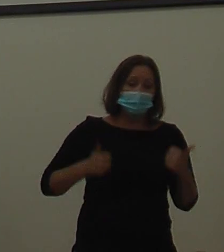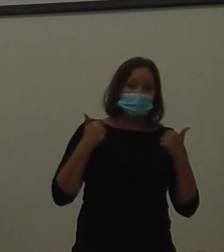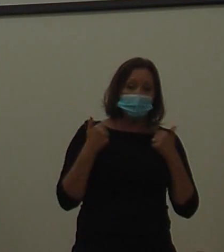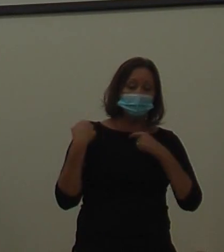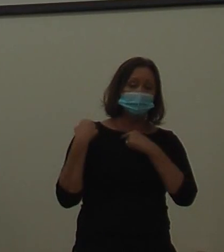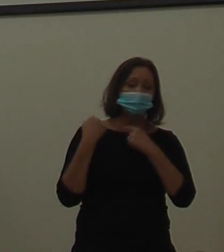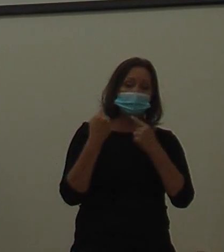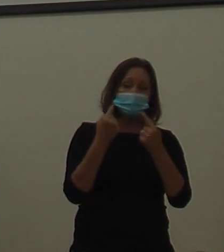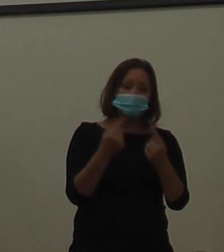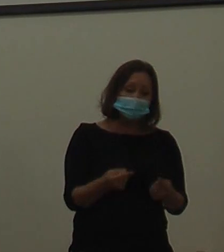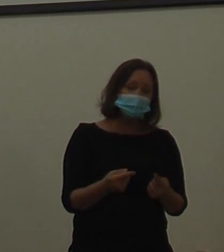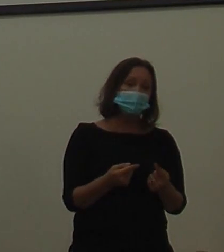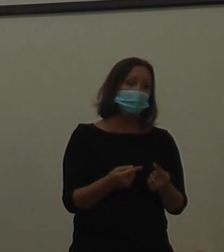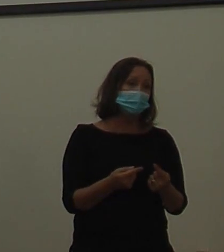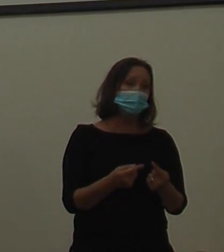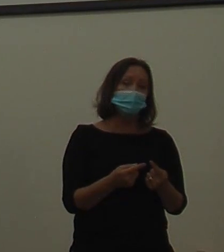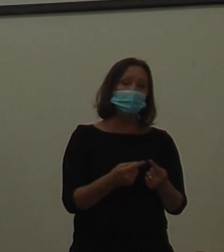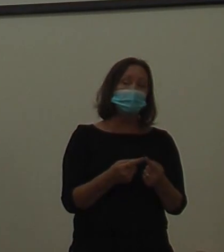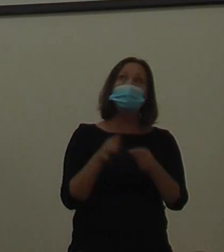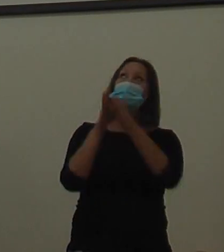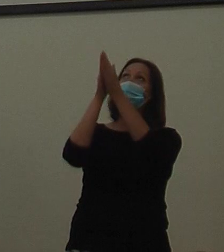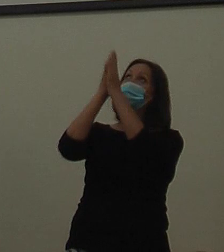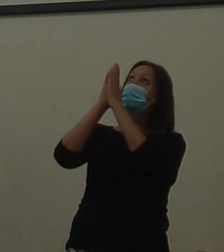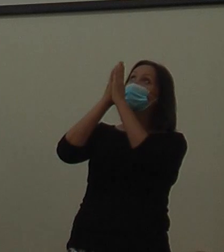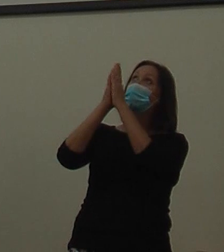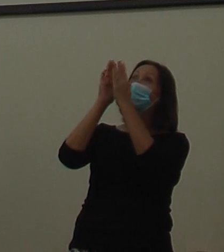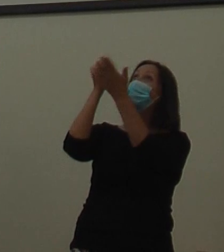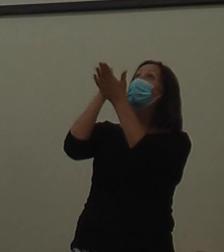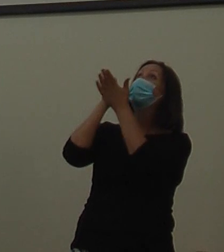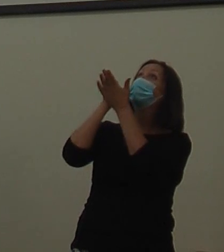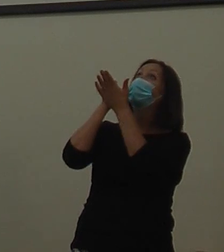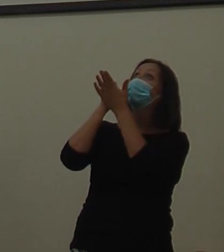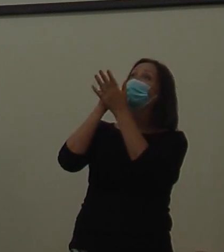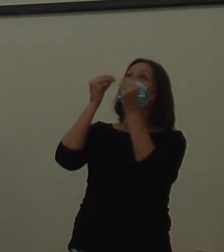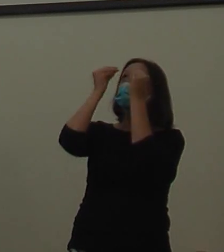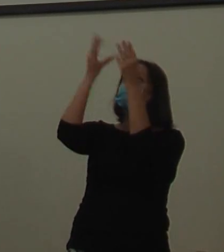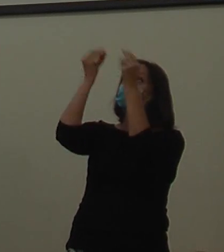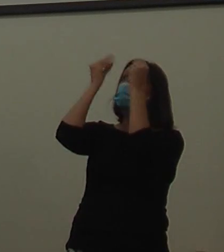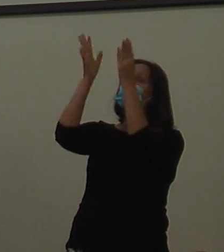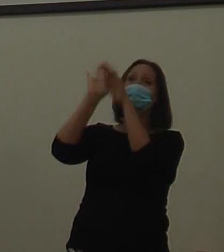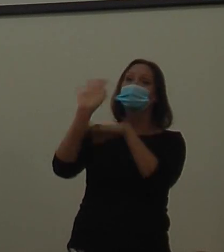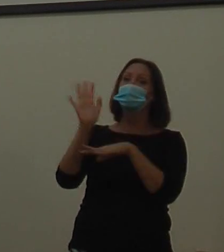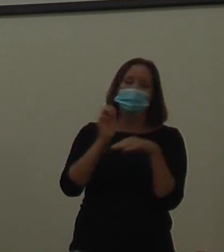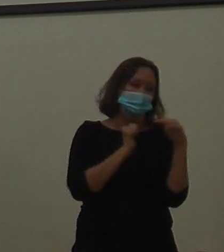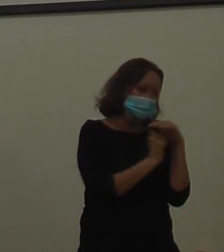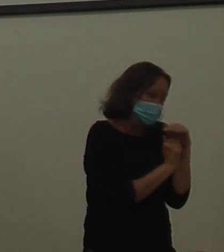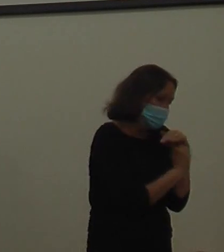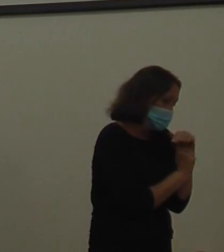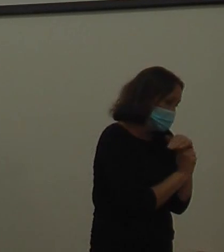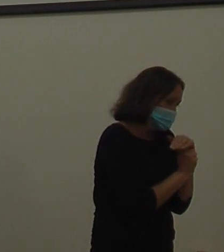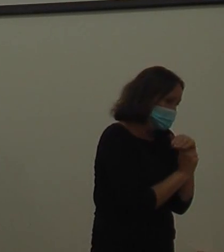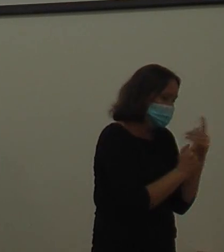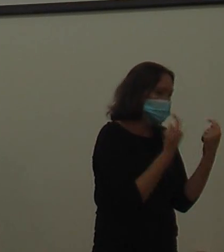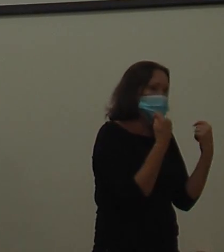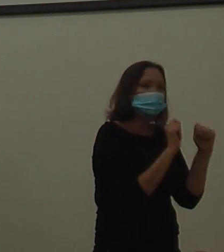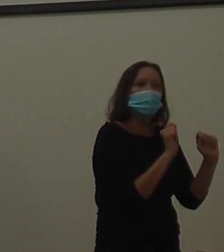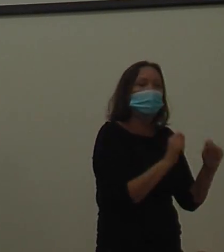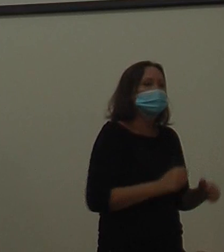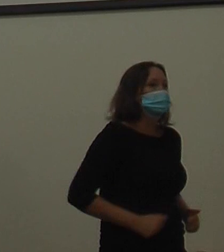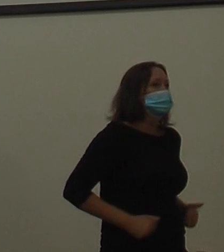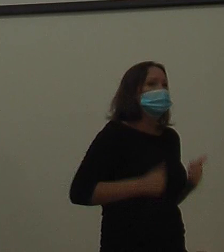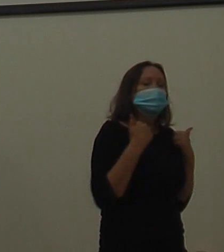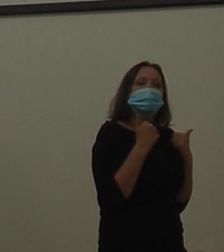was. He wasn't calling on God. He wasn't doing what God wanted him to do. He was up in hiding, trying to